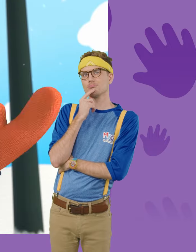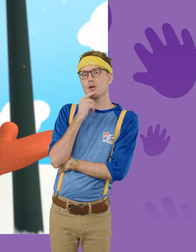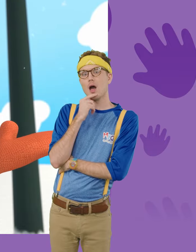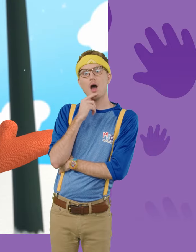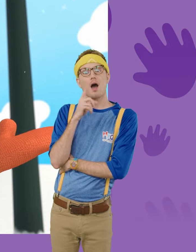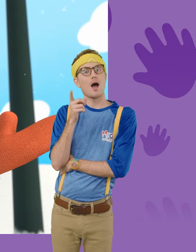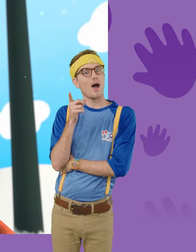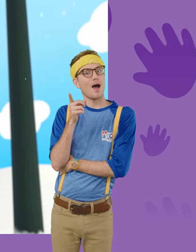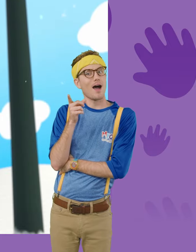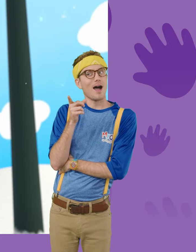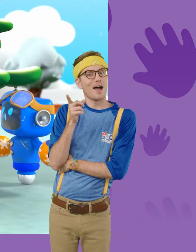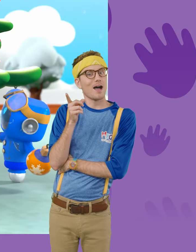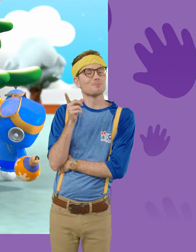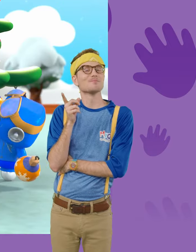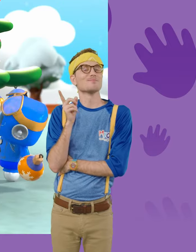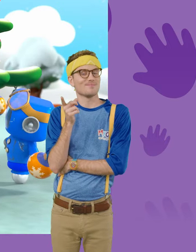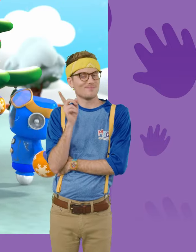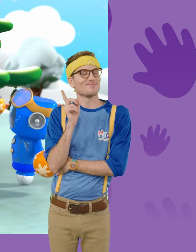Aha!